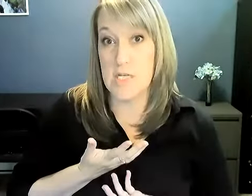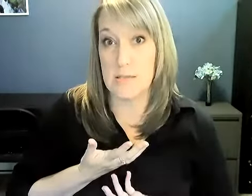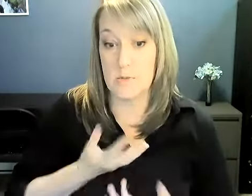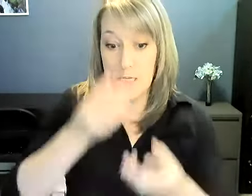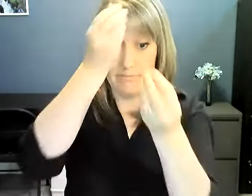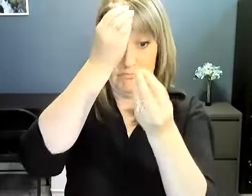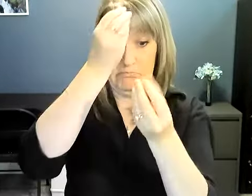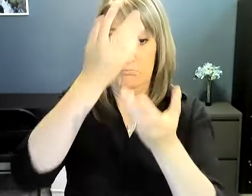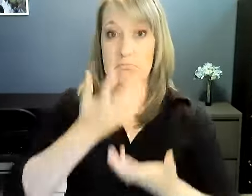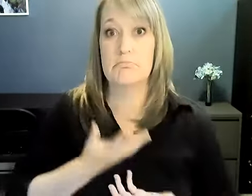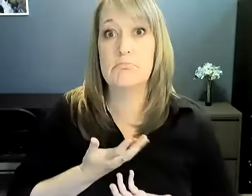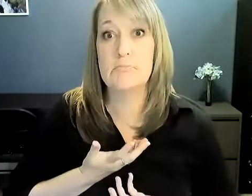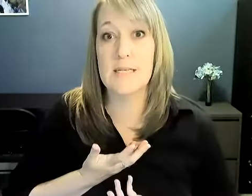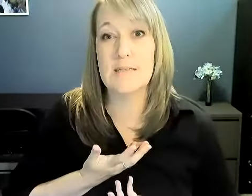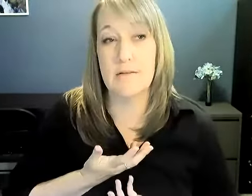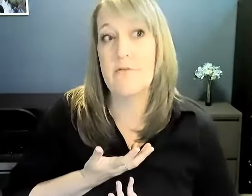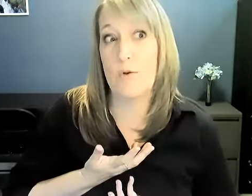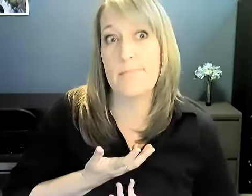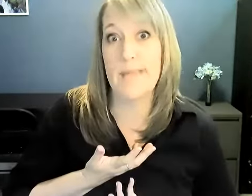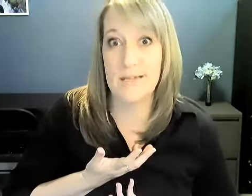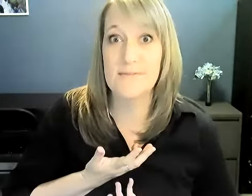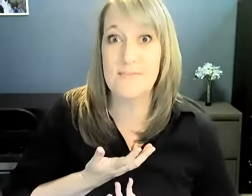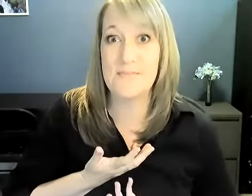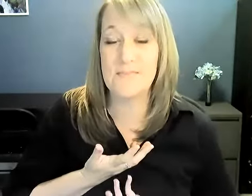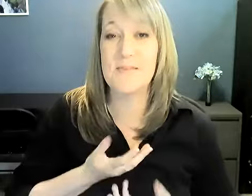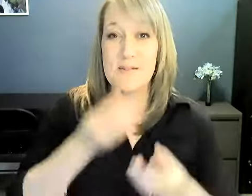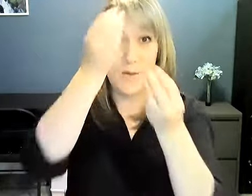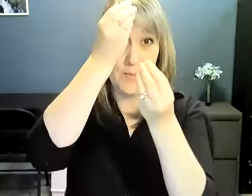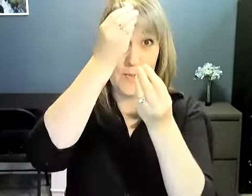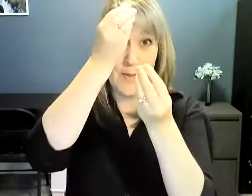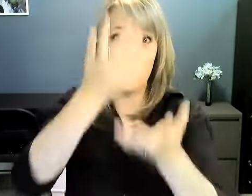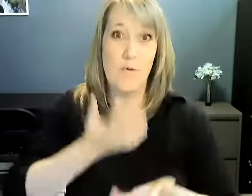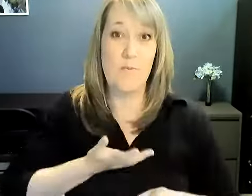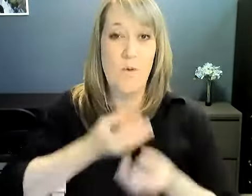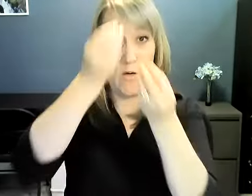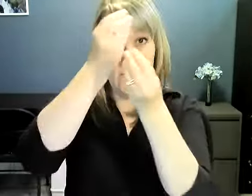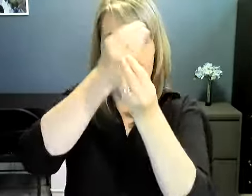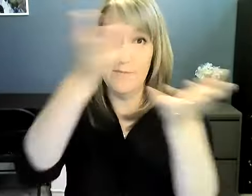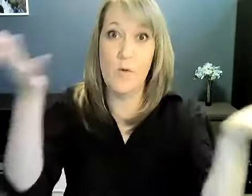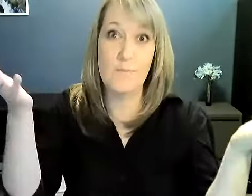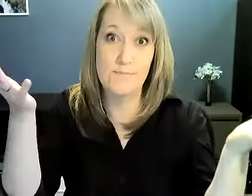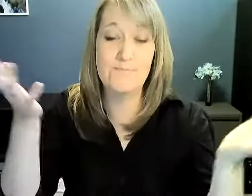next week, it's inform me. So inform or inform.